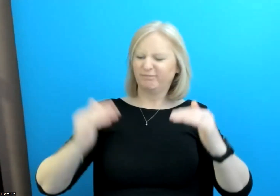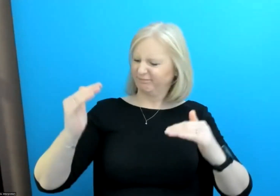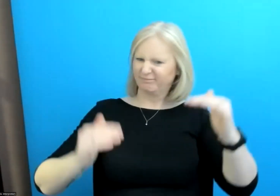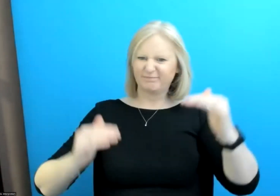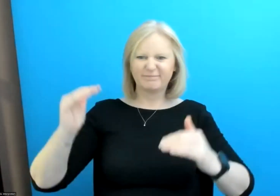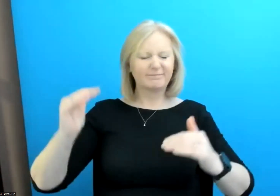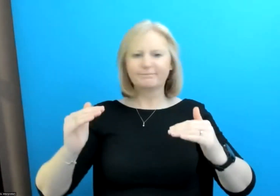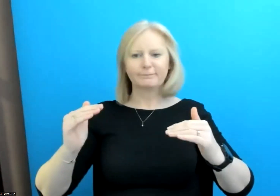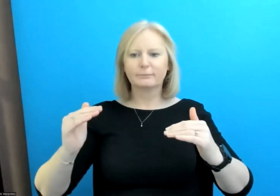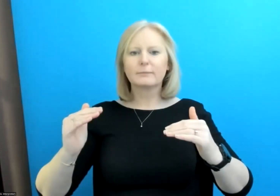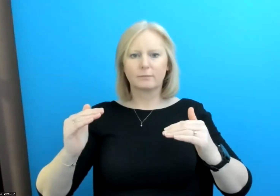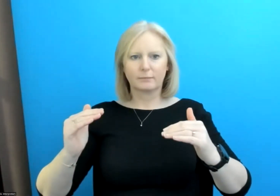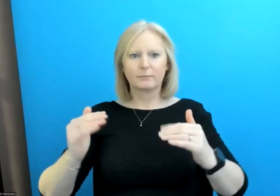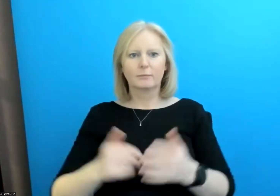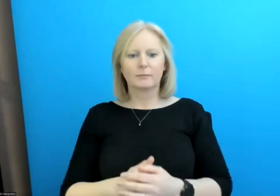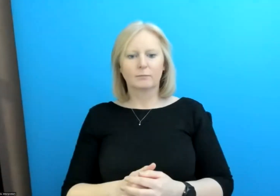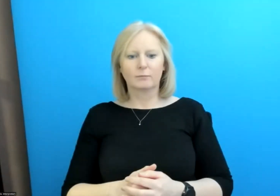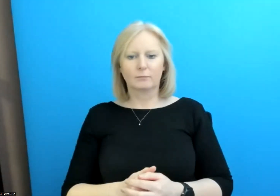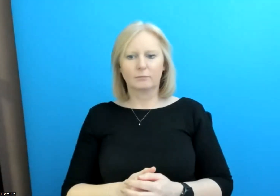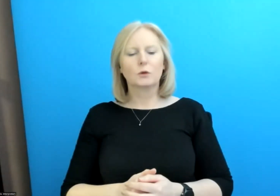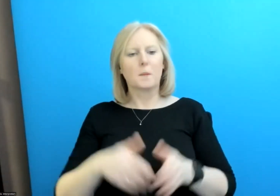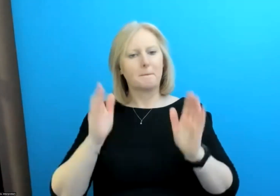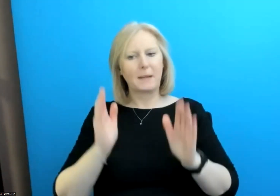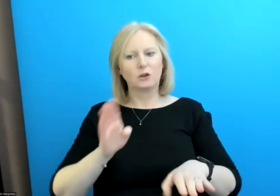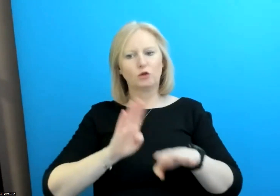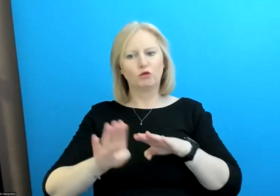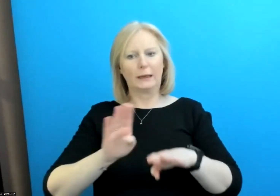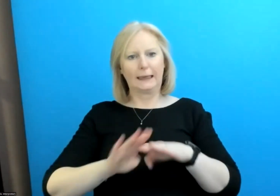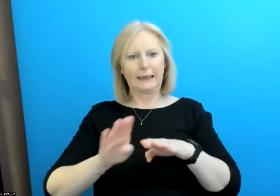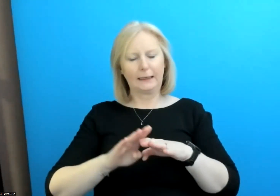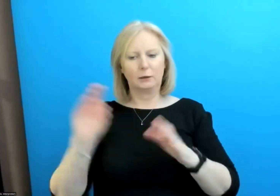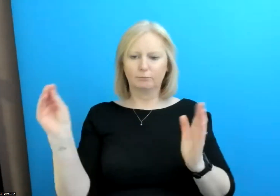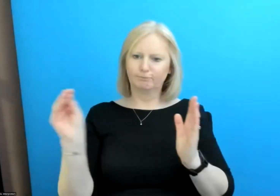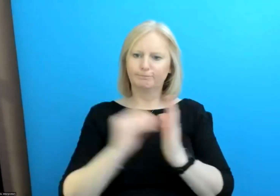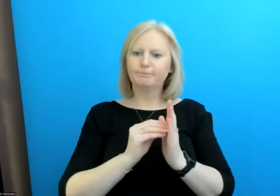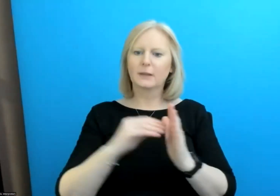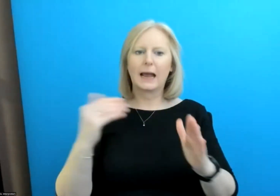a requirement. So obviously mandatory training being an action to take away.